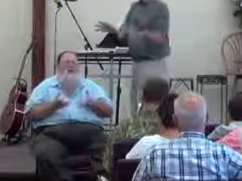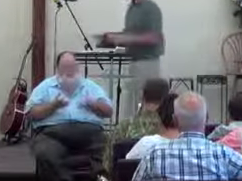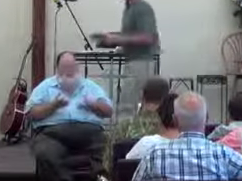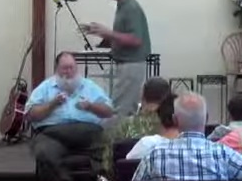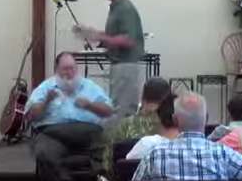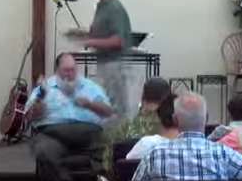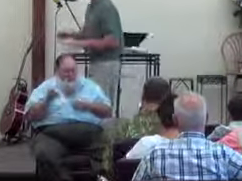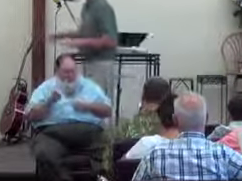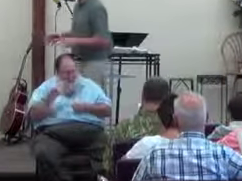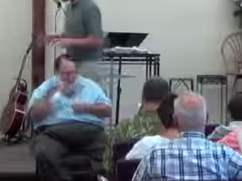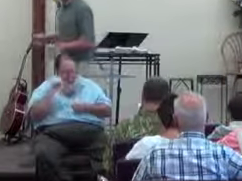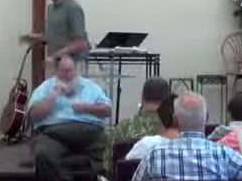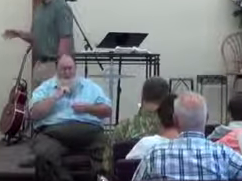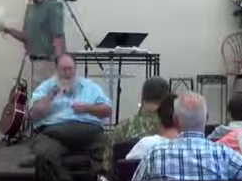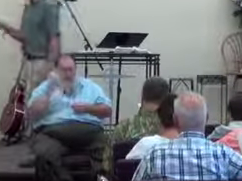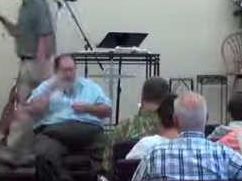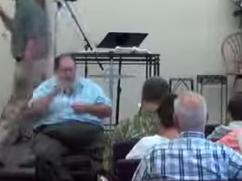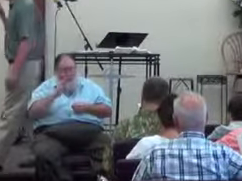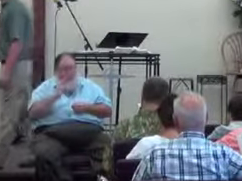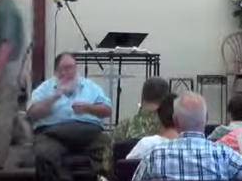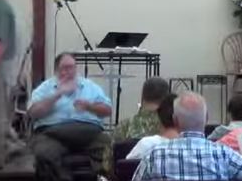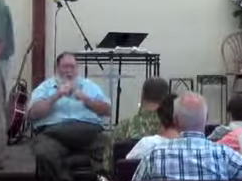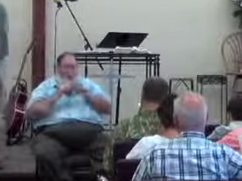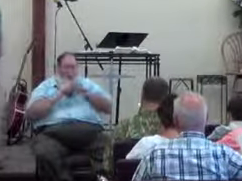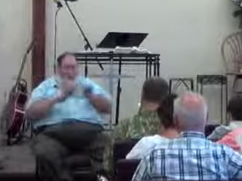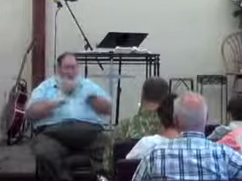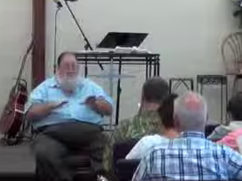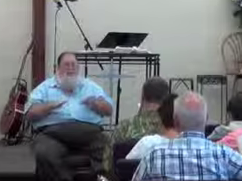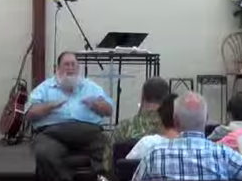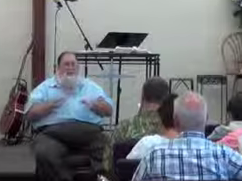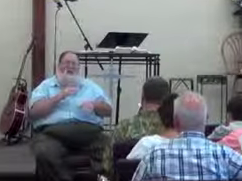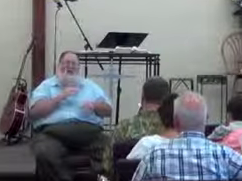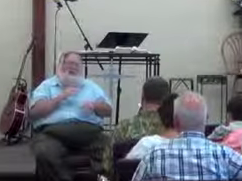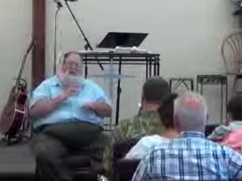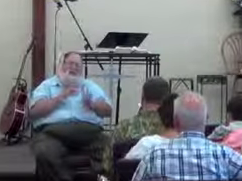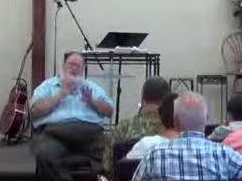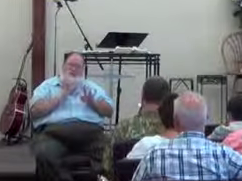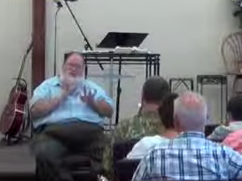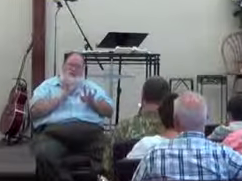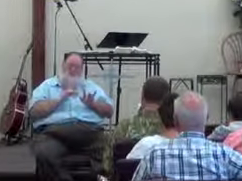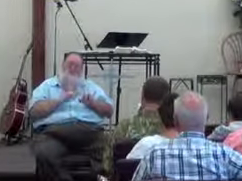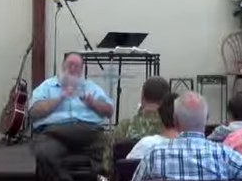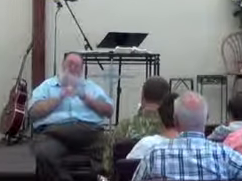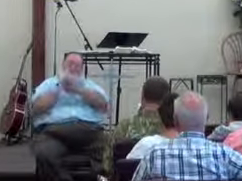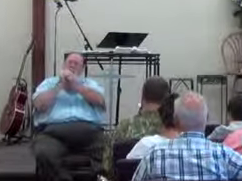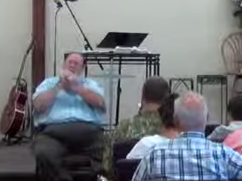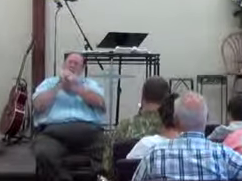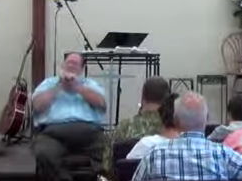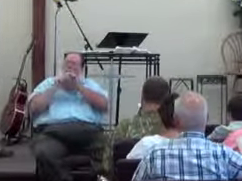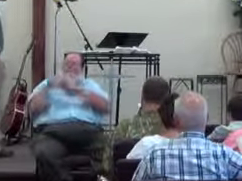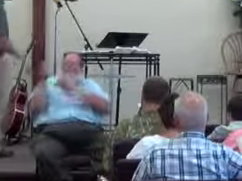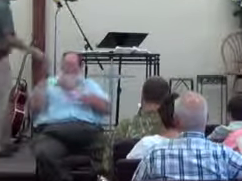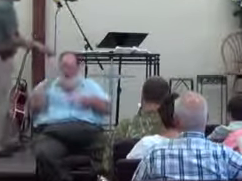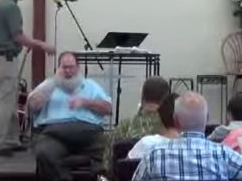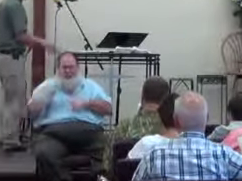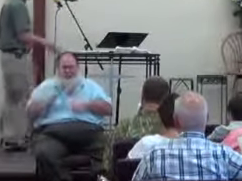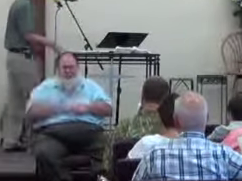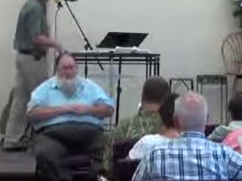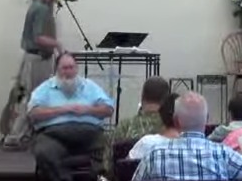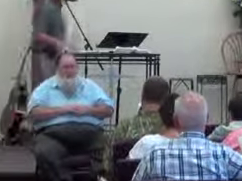your blessings and your touchings, but for you to bless God and lift him up and worship him. Today it's about God. I want to get rid